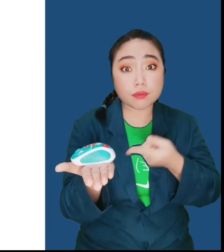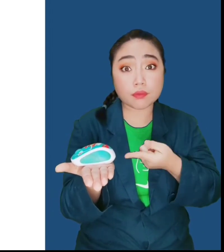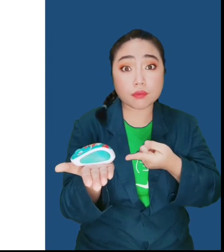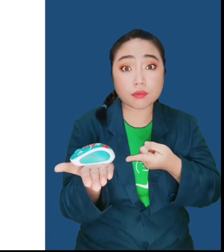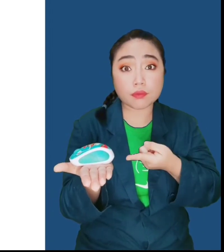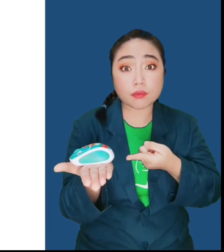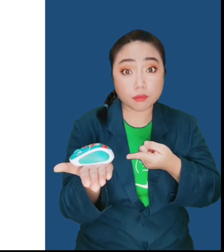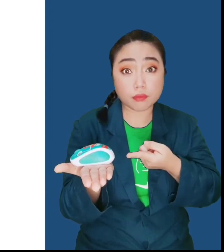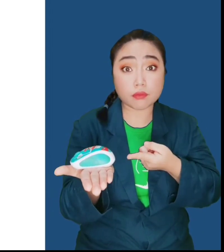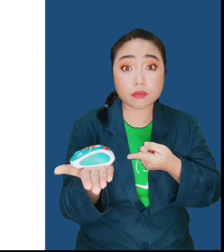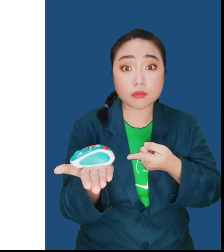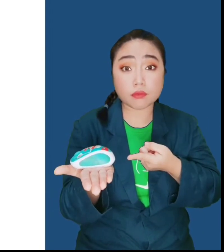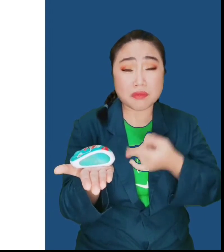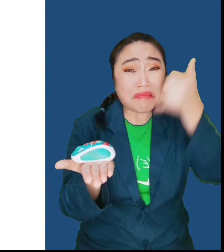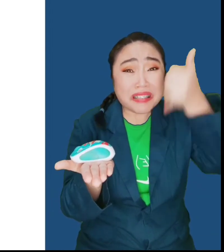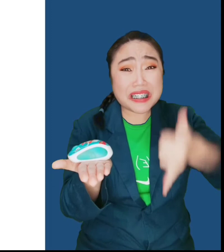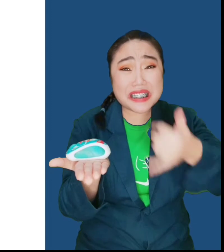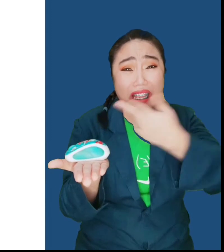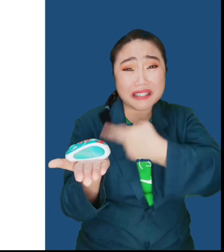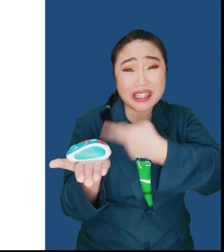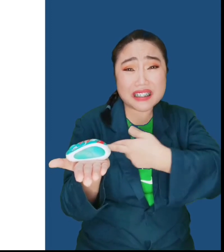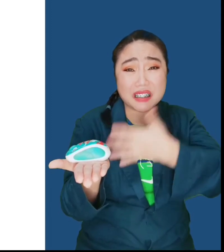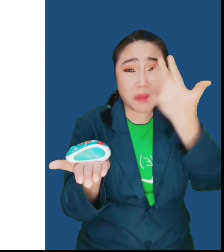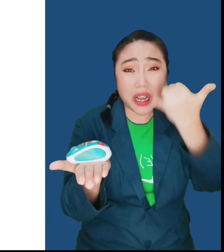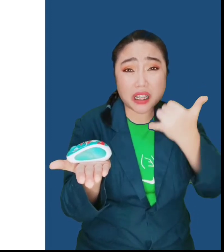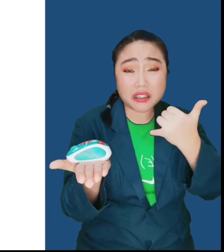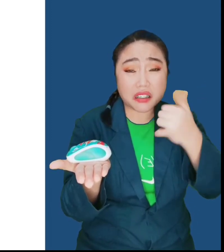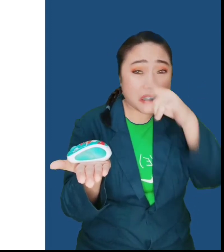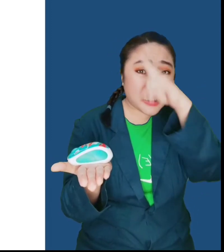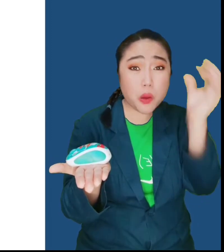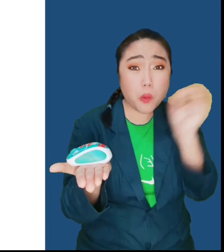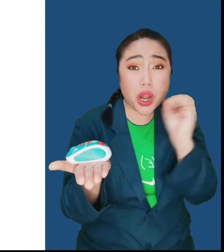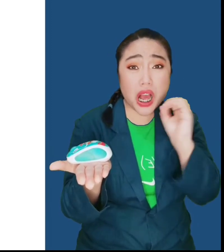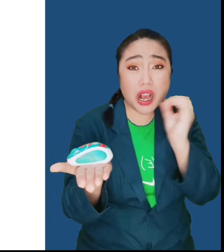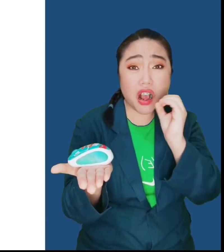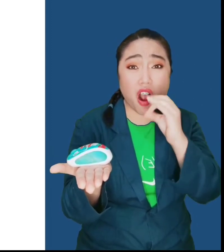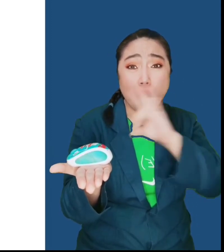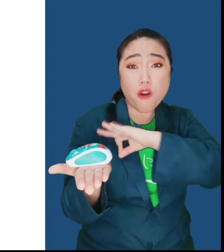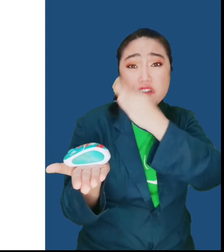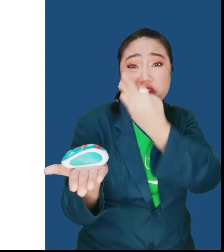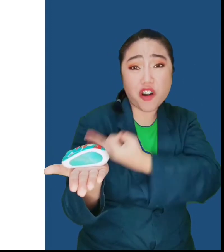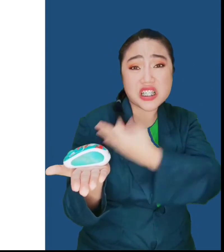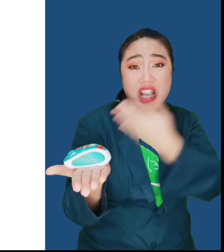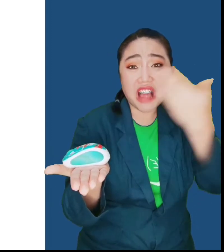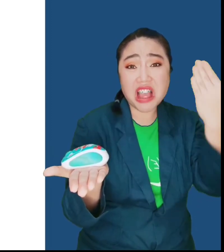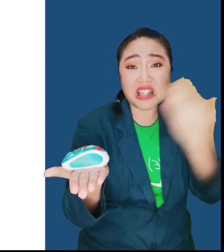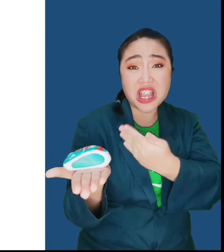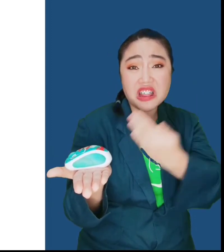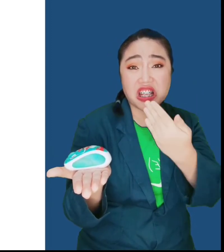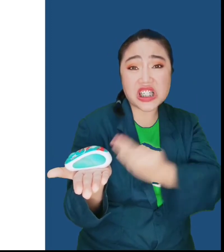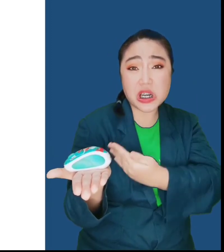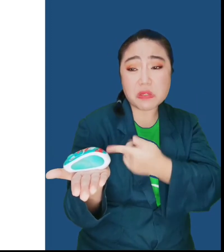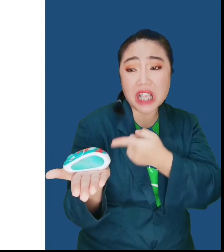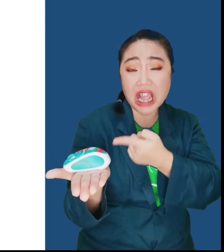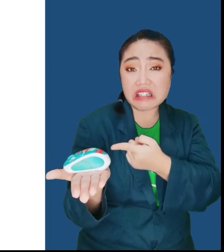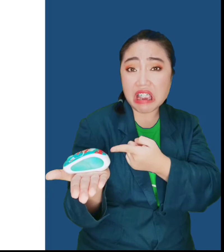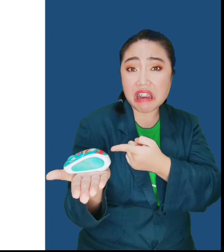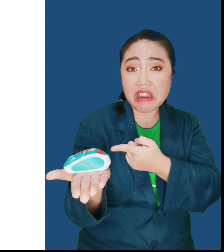What happens to the mouse? It stays at rest. Why? Because there is no other force that would disturb it.